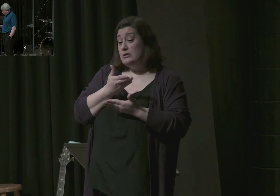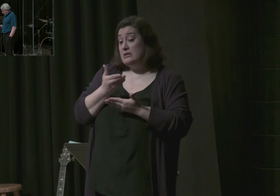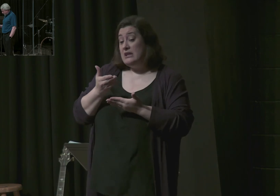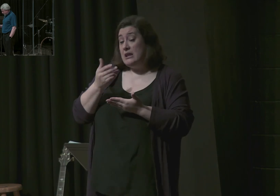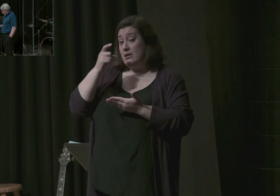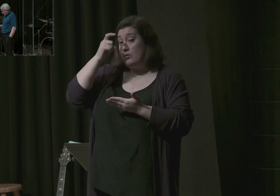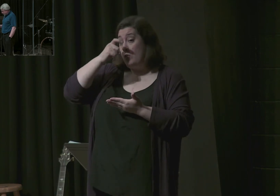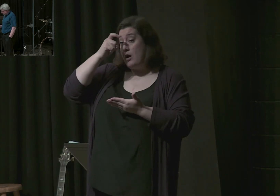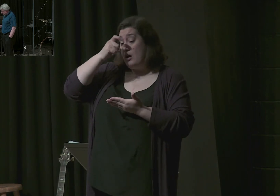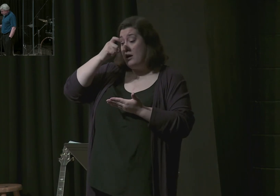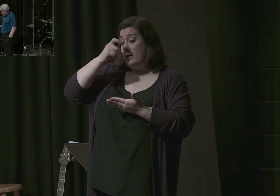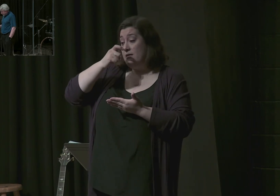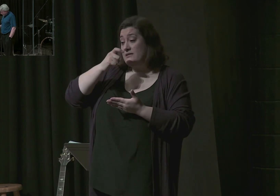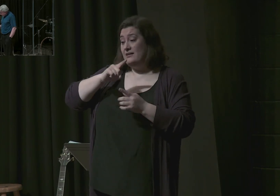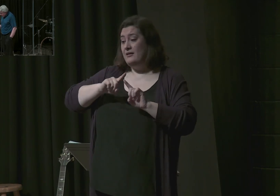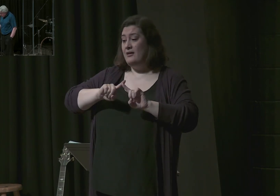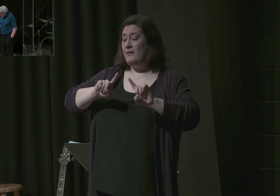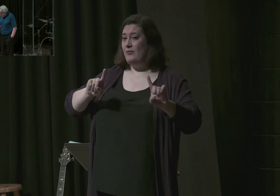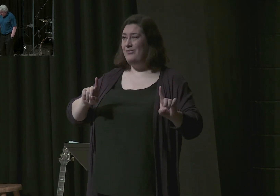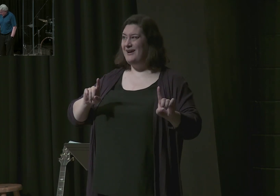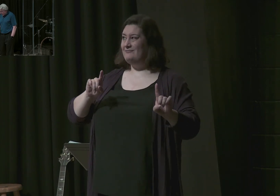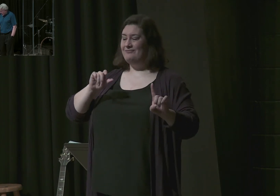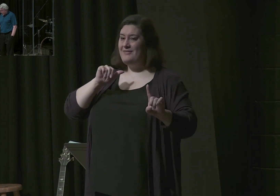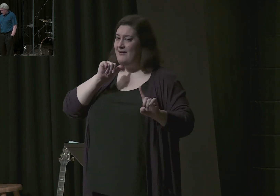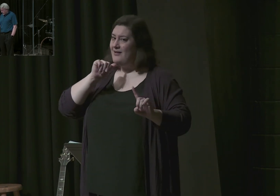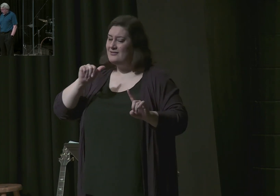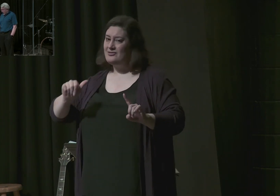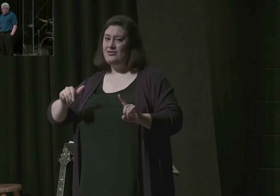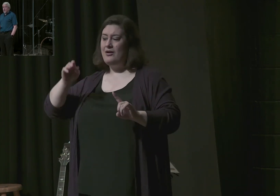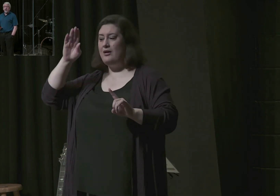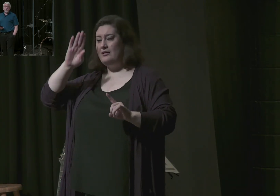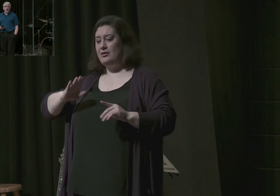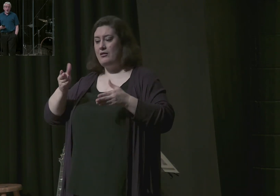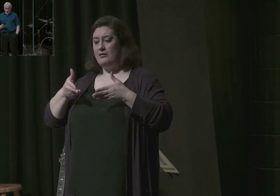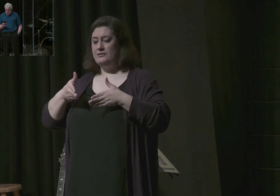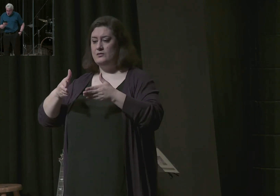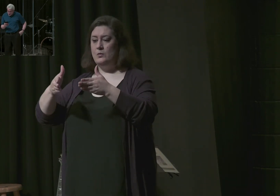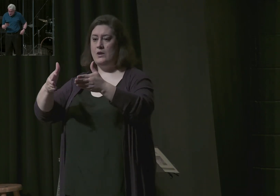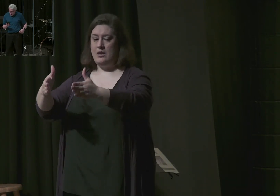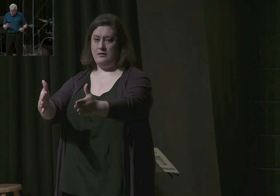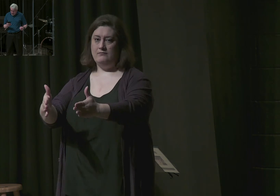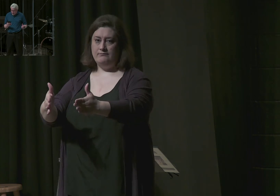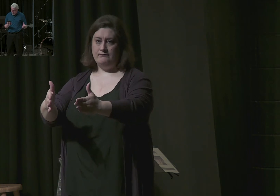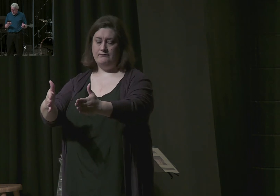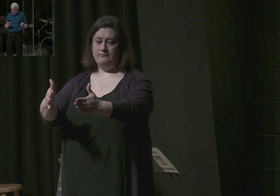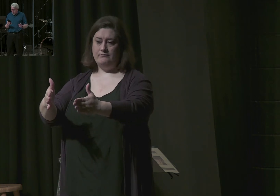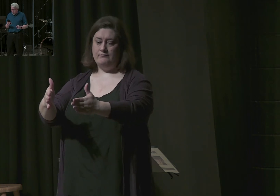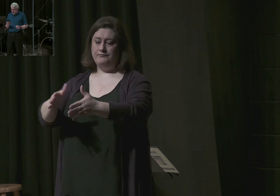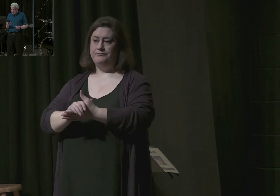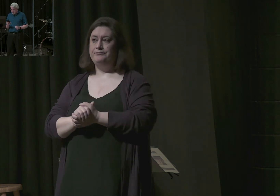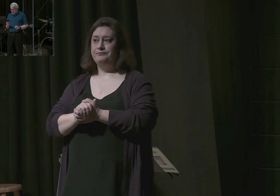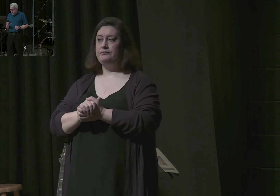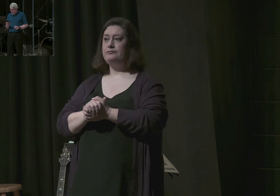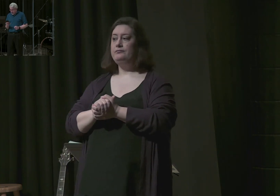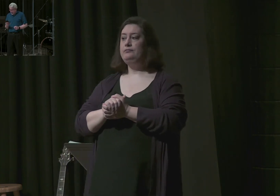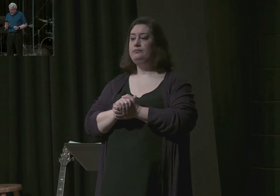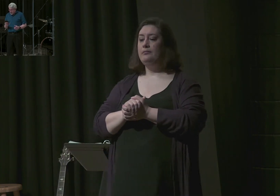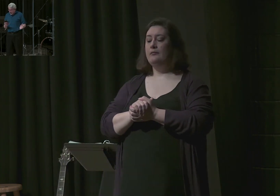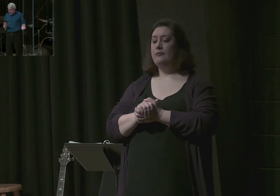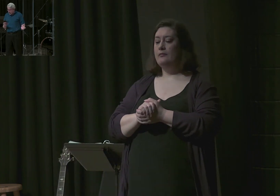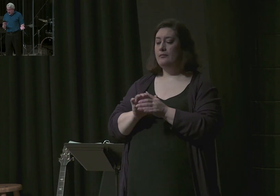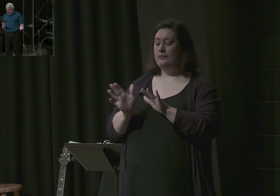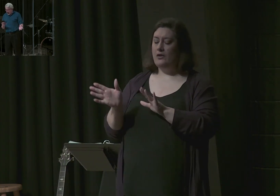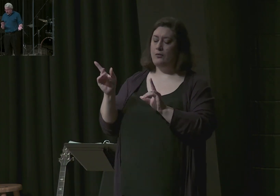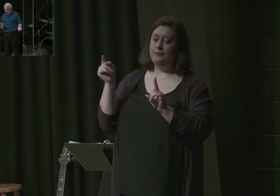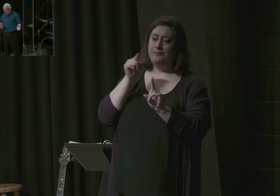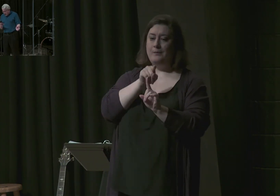God. But it is clear that this desire to return is triggered by the birth of Joseph.